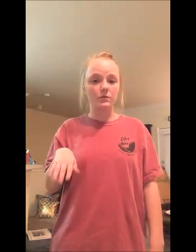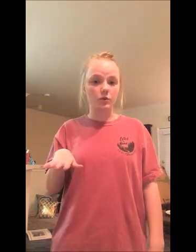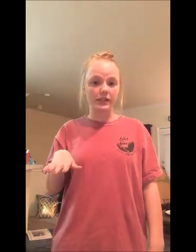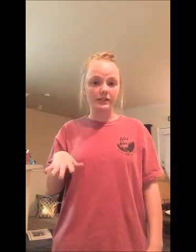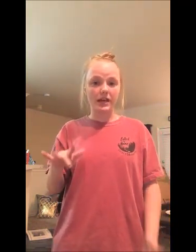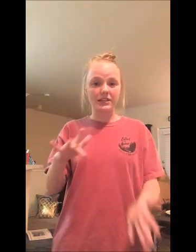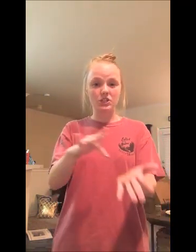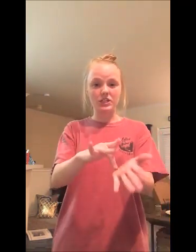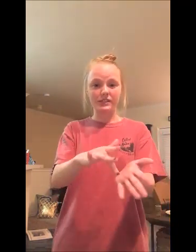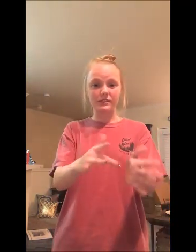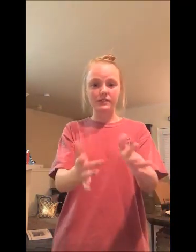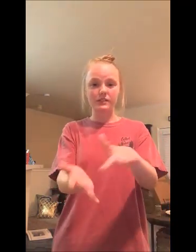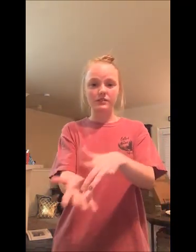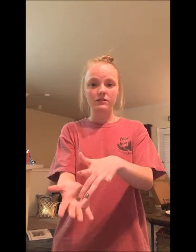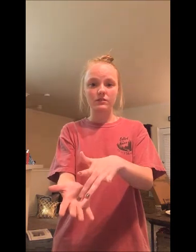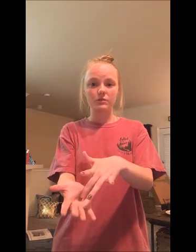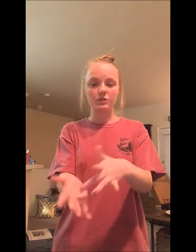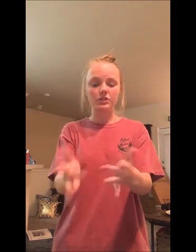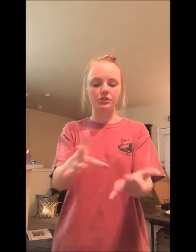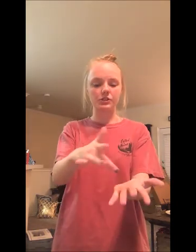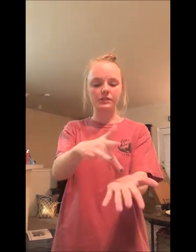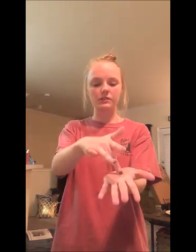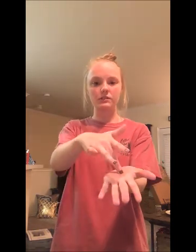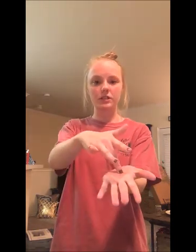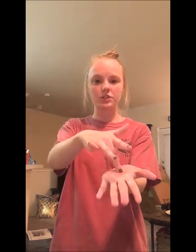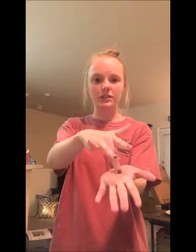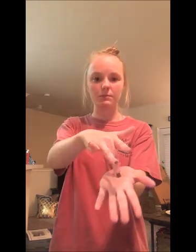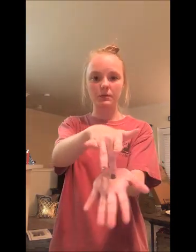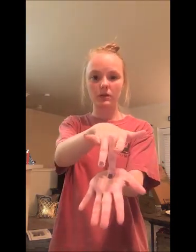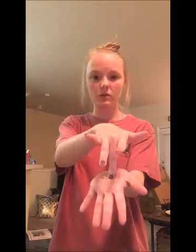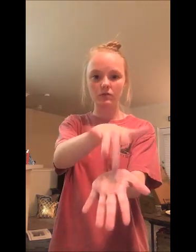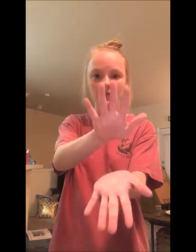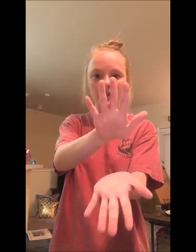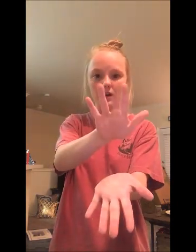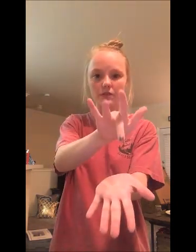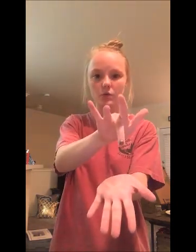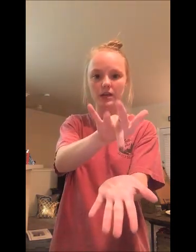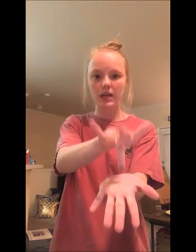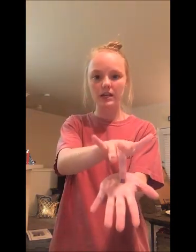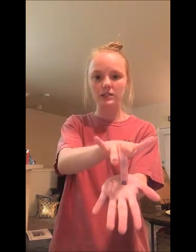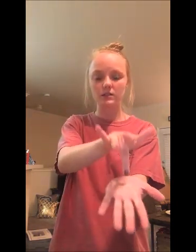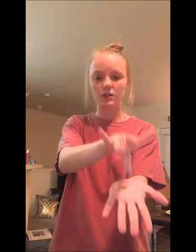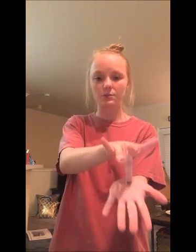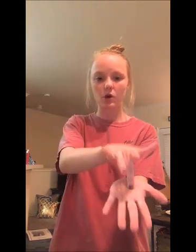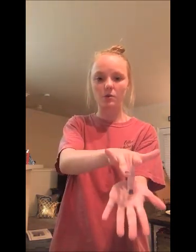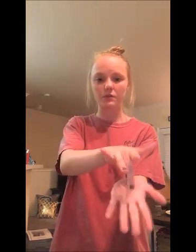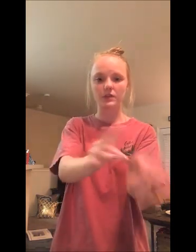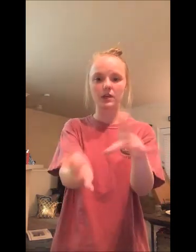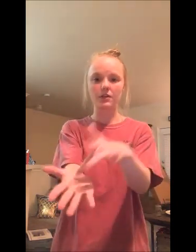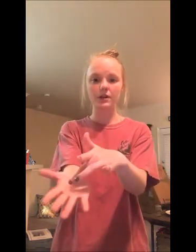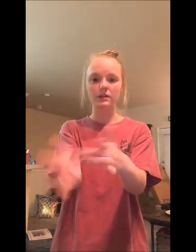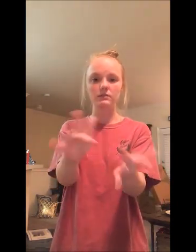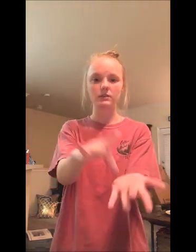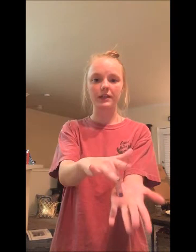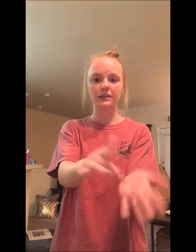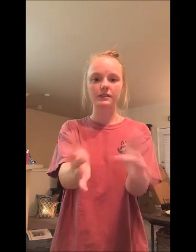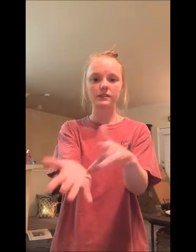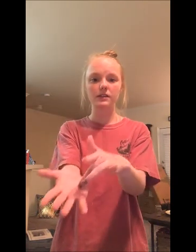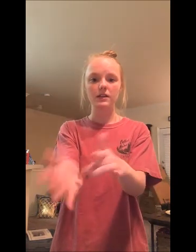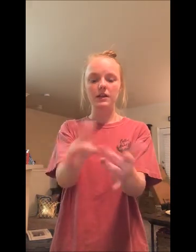And we're going to sign Jesus, which is just touching the middle finger of one hand to the palm of the other, like this. And